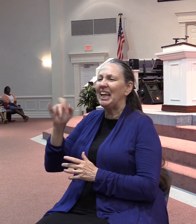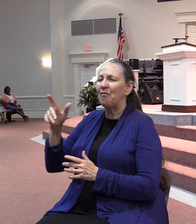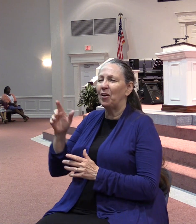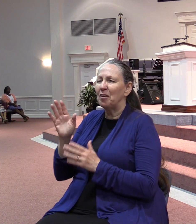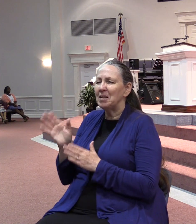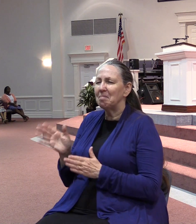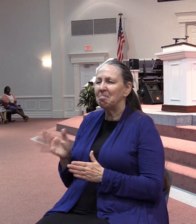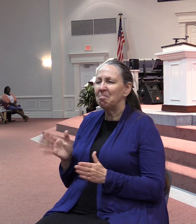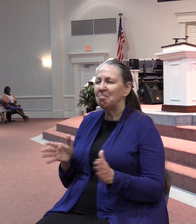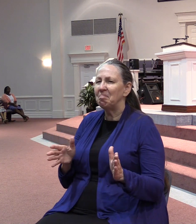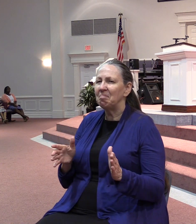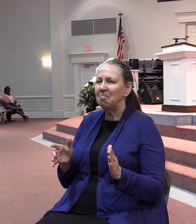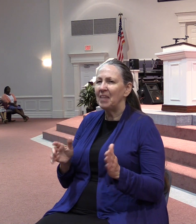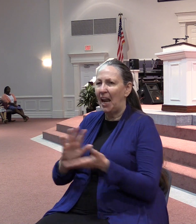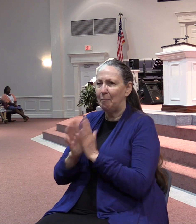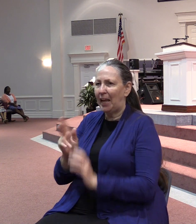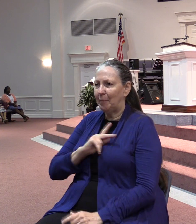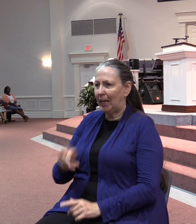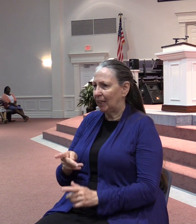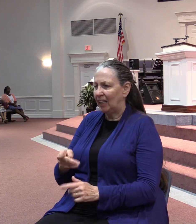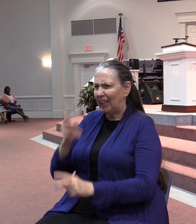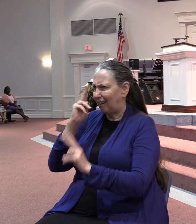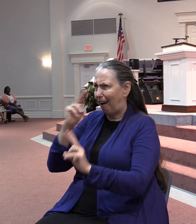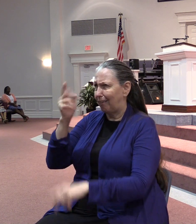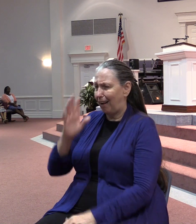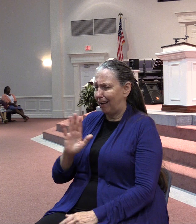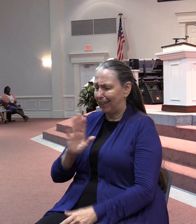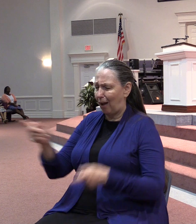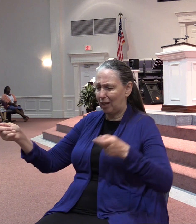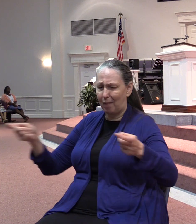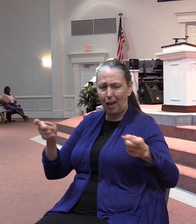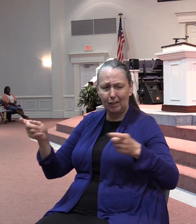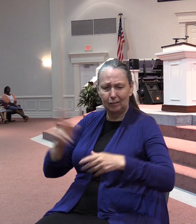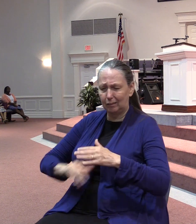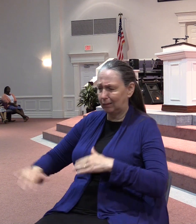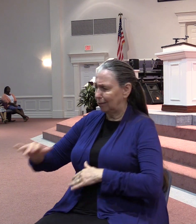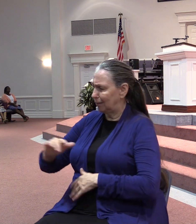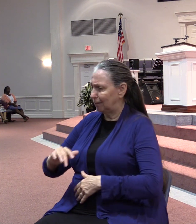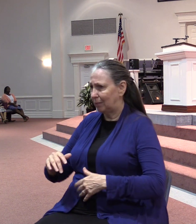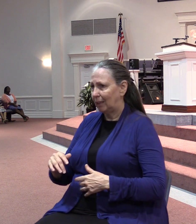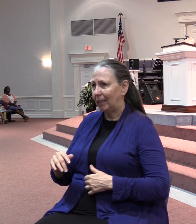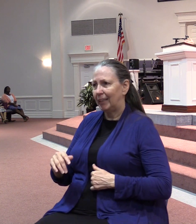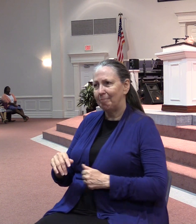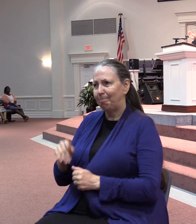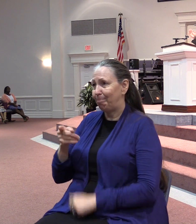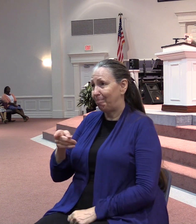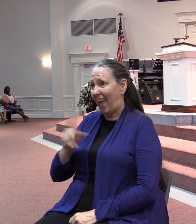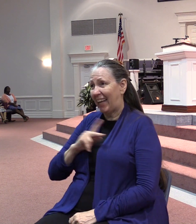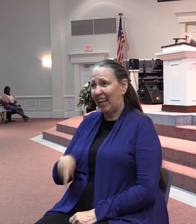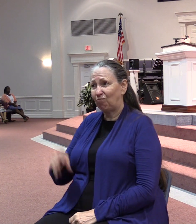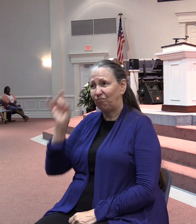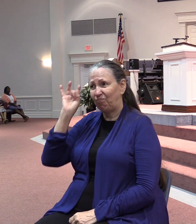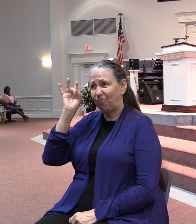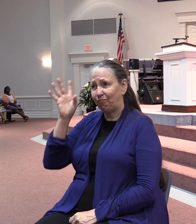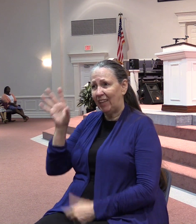in power, he didn't bring glory to God by the way he ruled the kingdom. As a matter of fact, he continued the